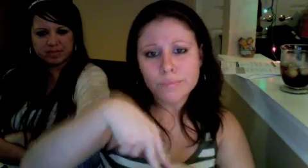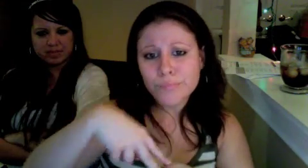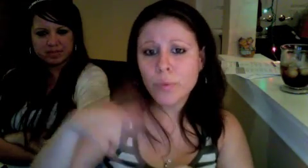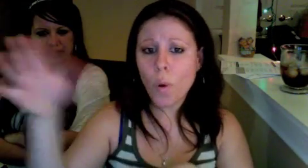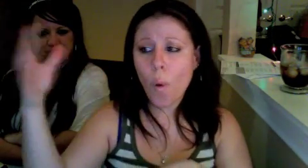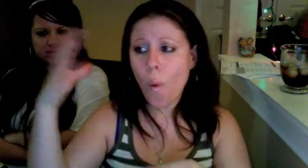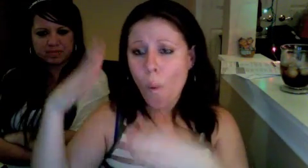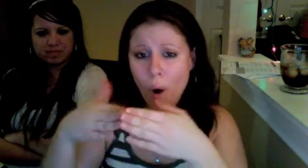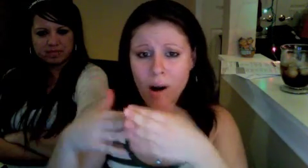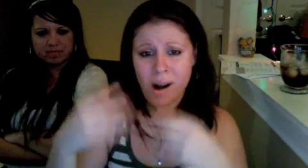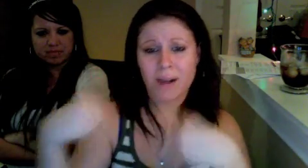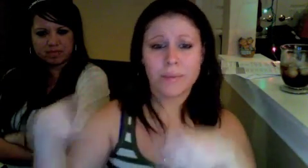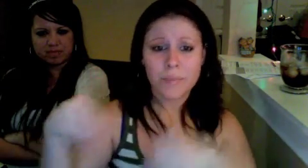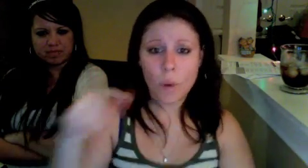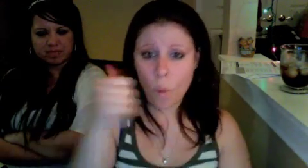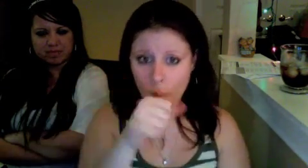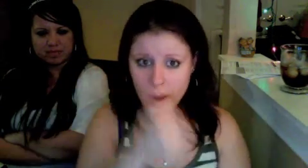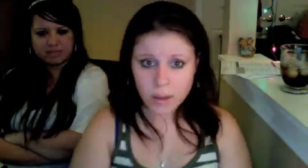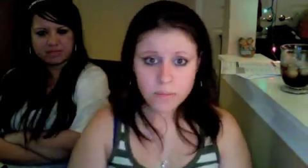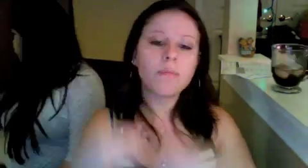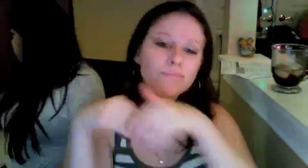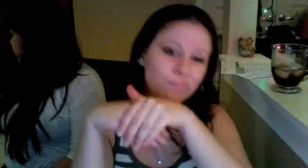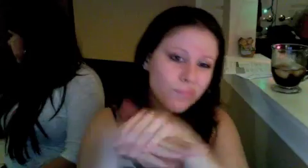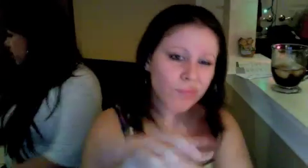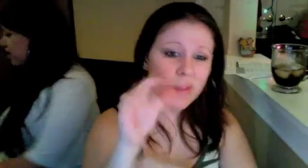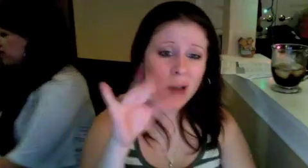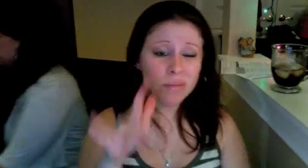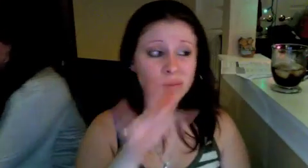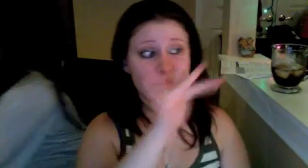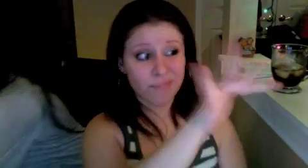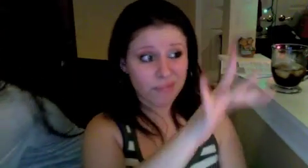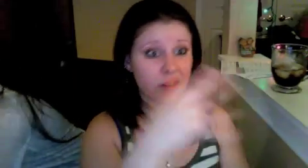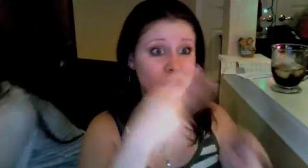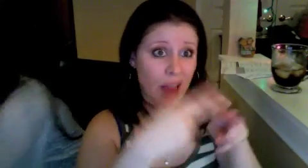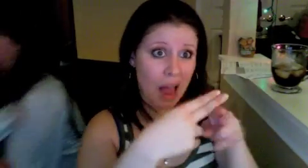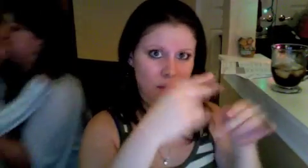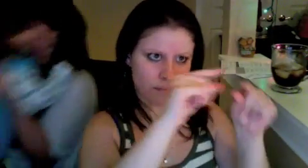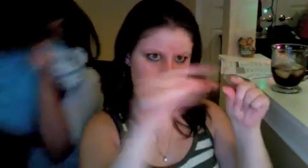slinging cocaine, stepped in the lobby and tapped the button next to her last name.